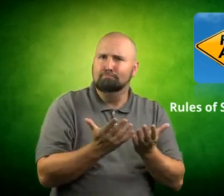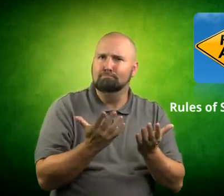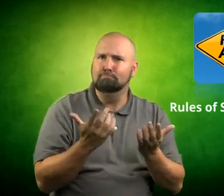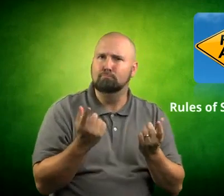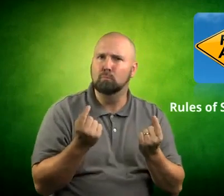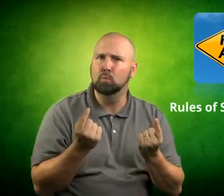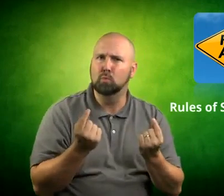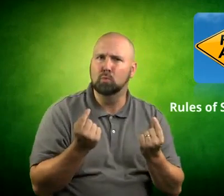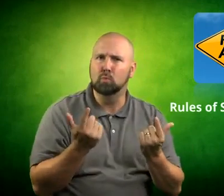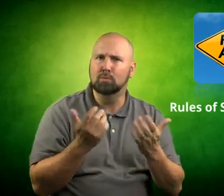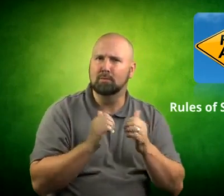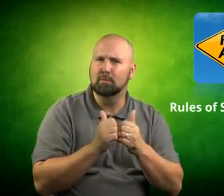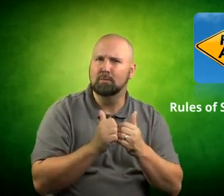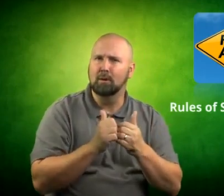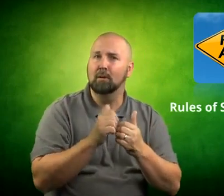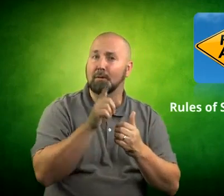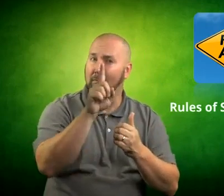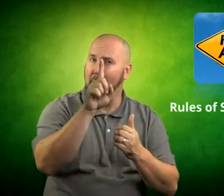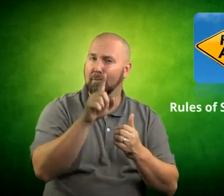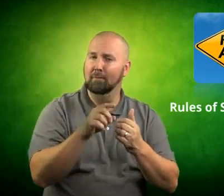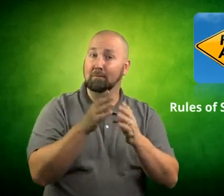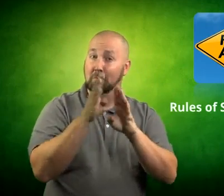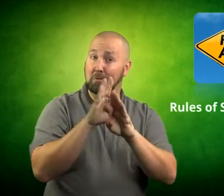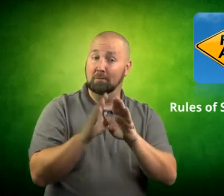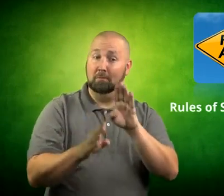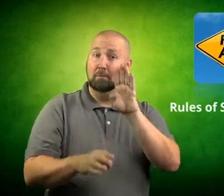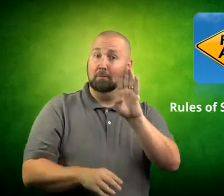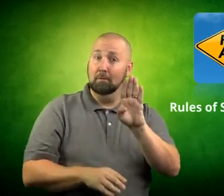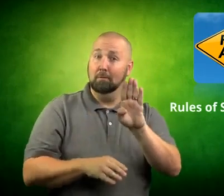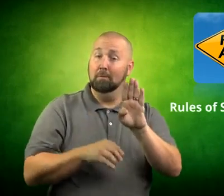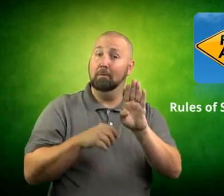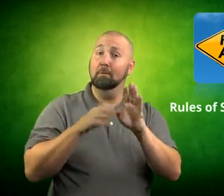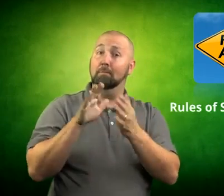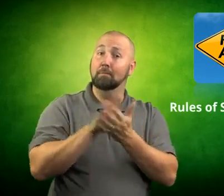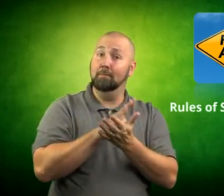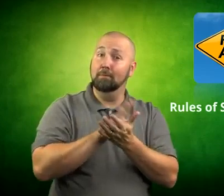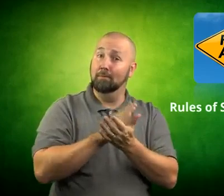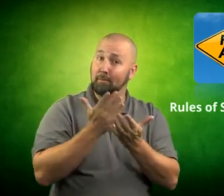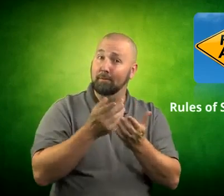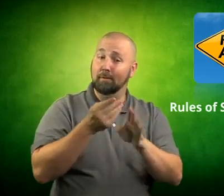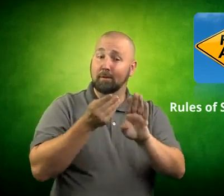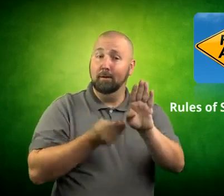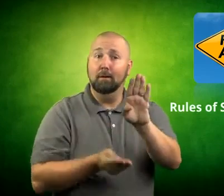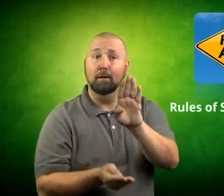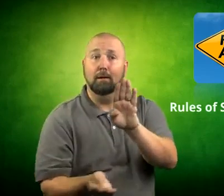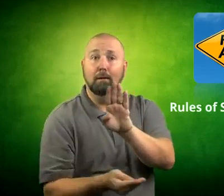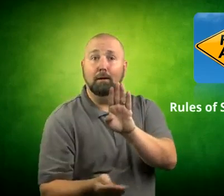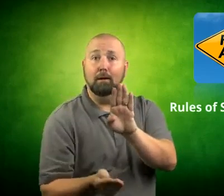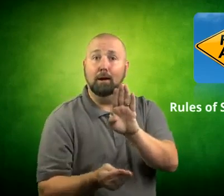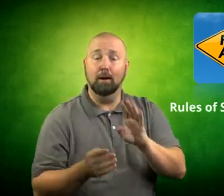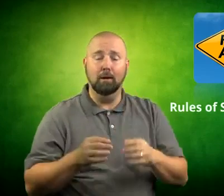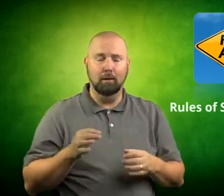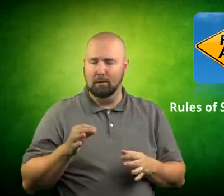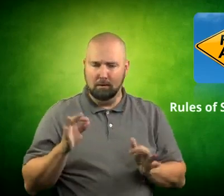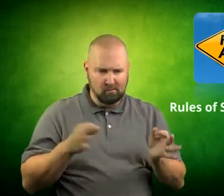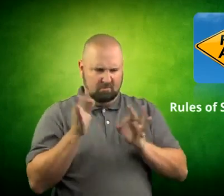I'll give you a little hint. You could put a piece of paper under the door and just wave it back and forth, and